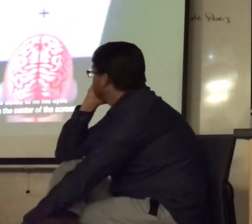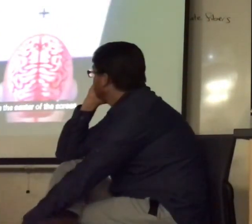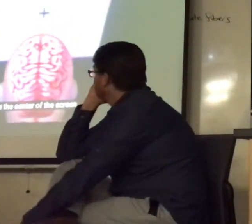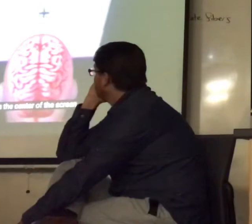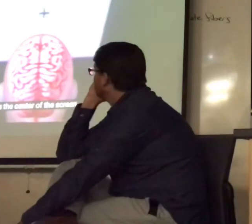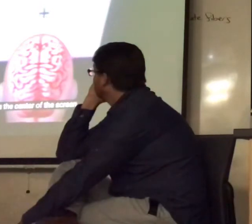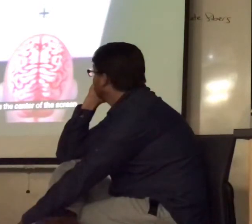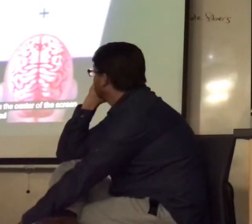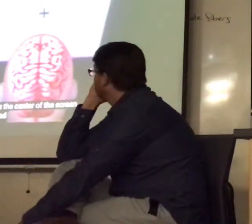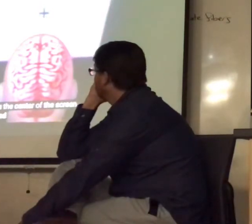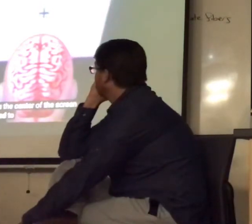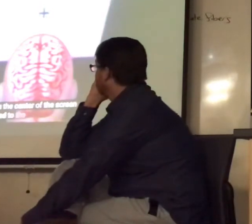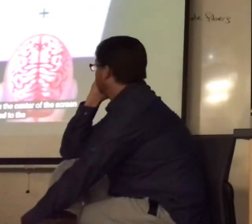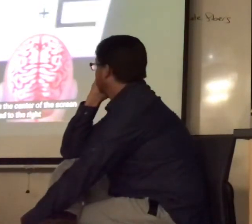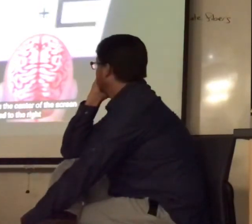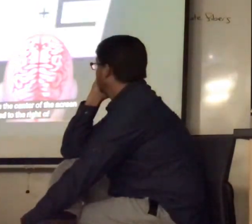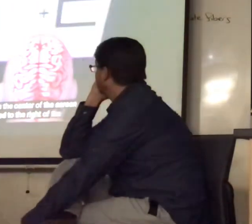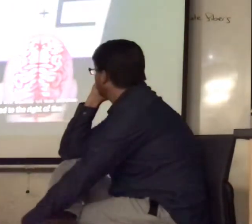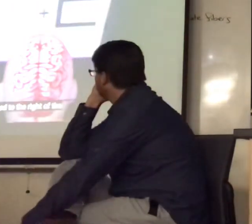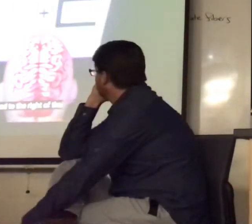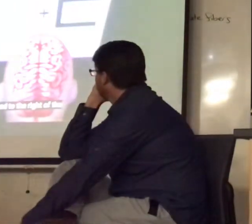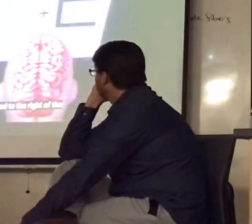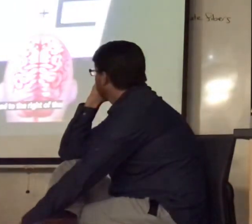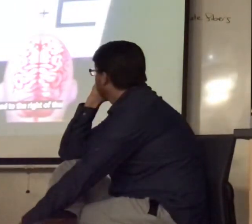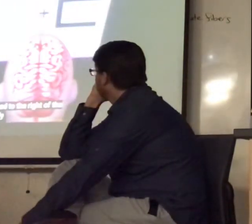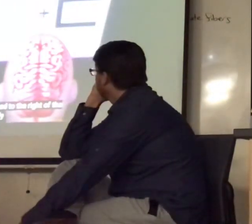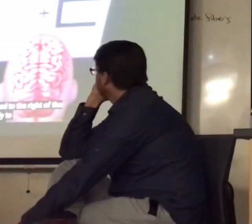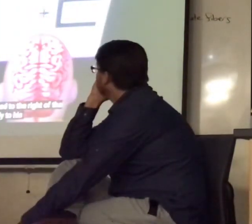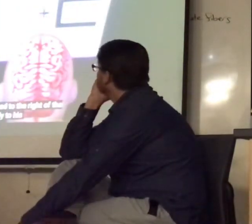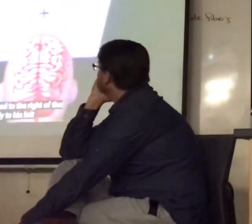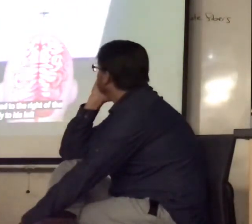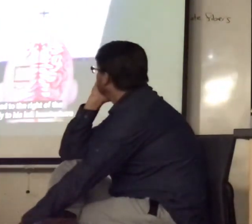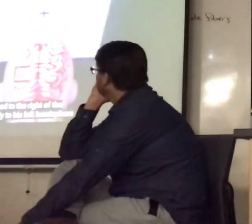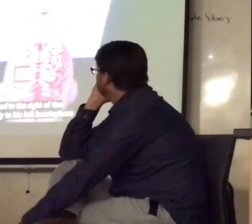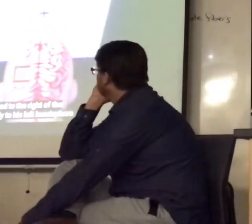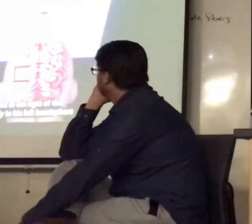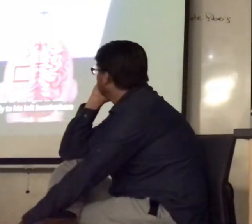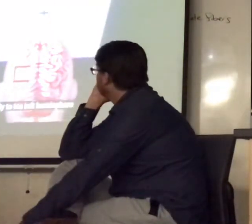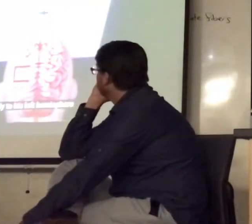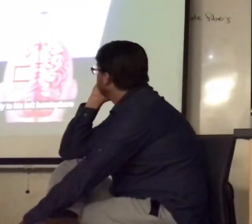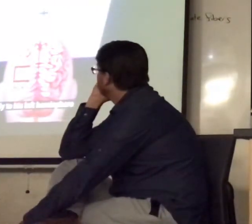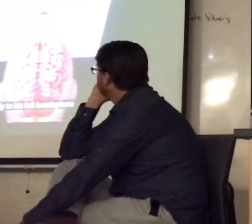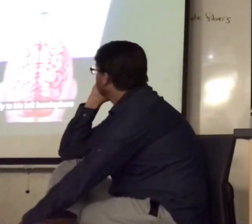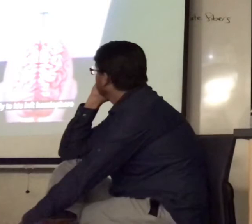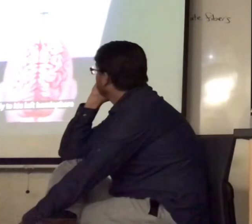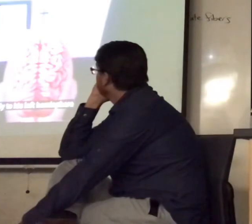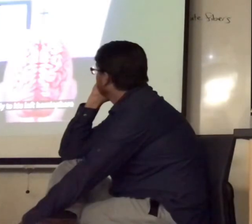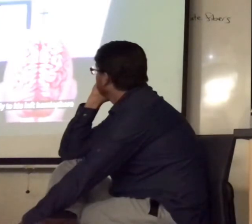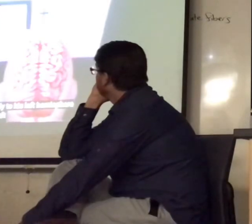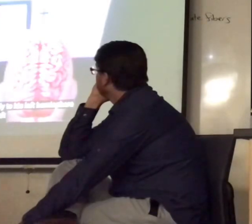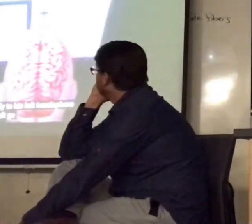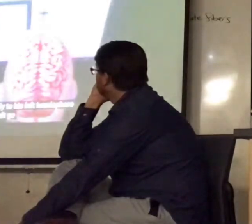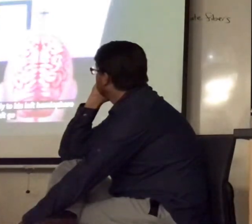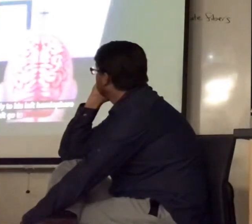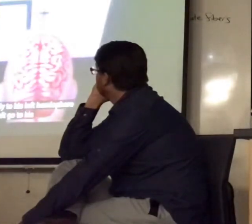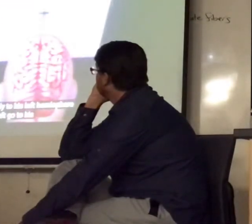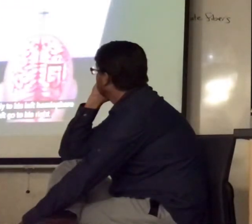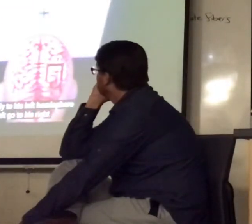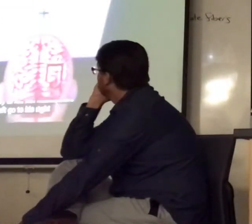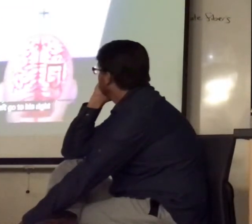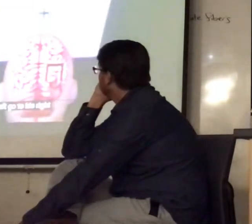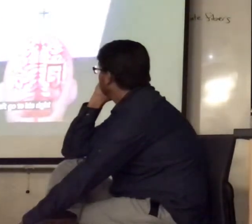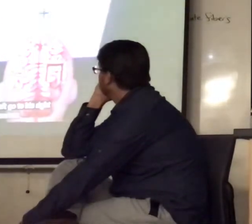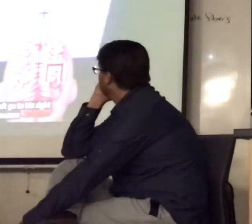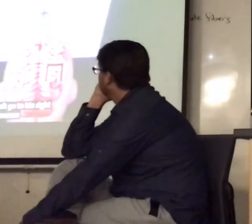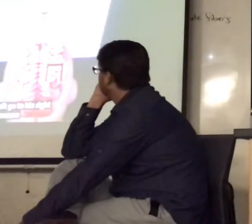screen. Anything flashed to the right of the cross goes only to his left hemisphere. Things to the left go to his